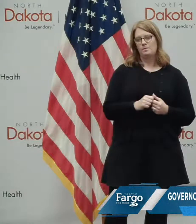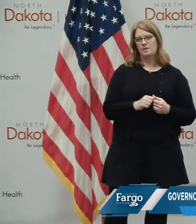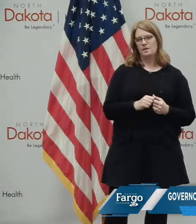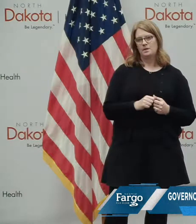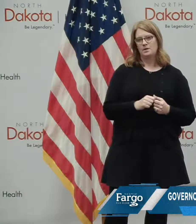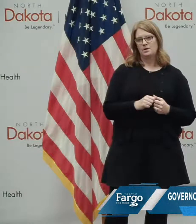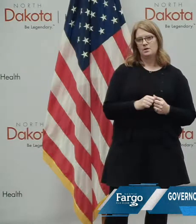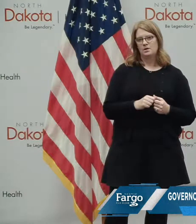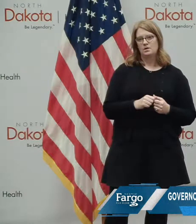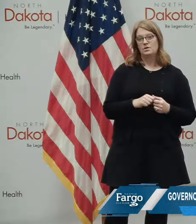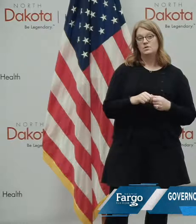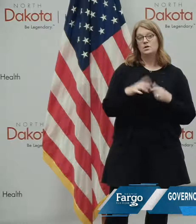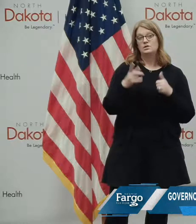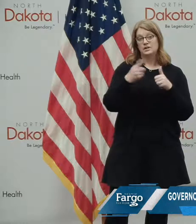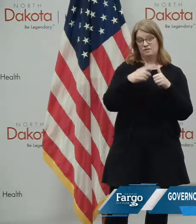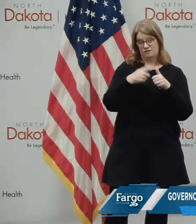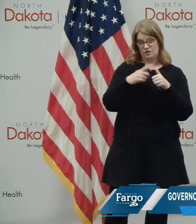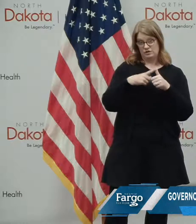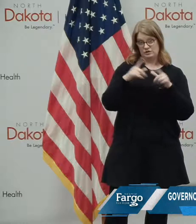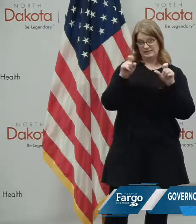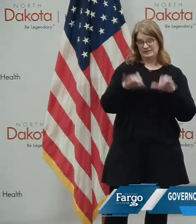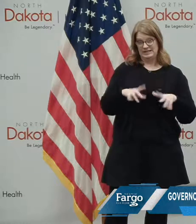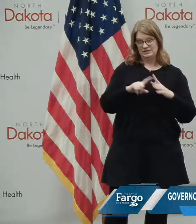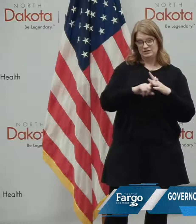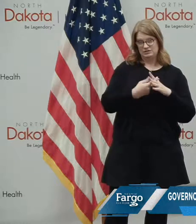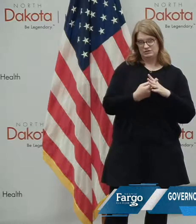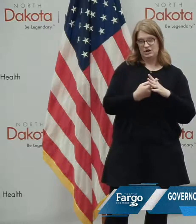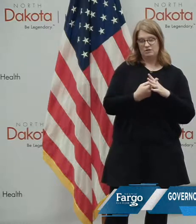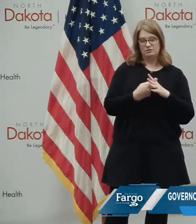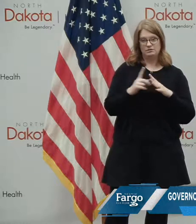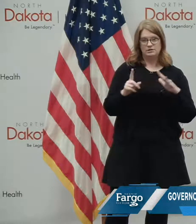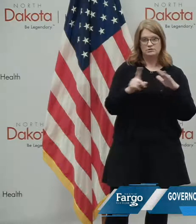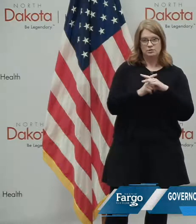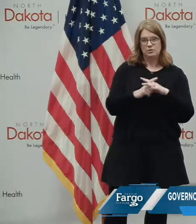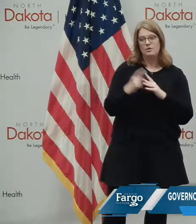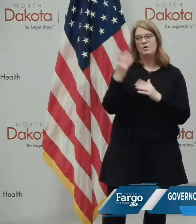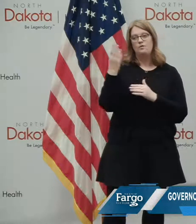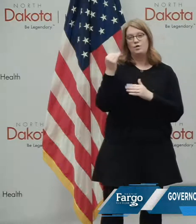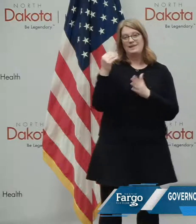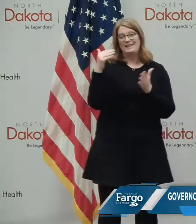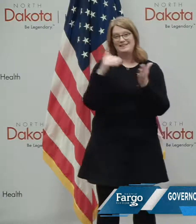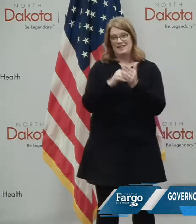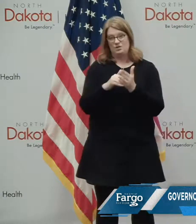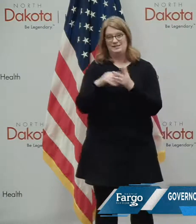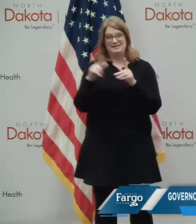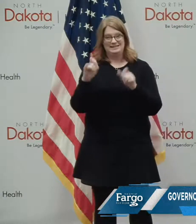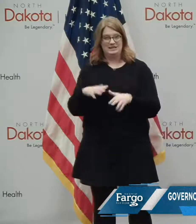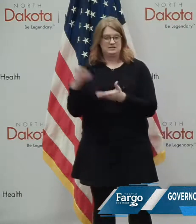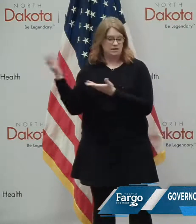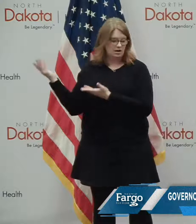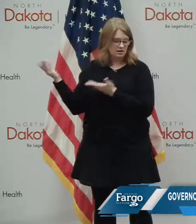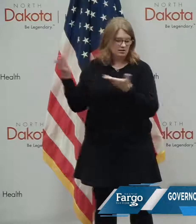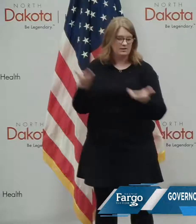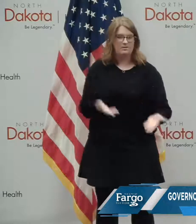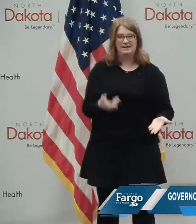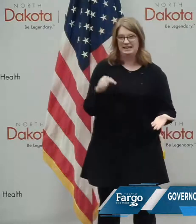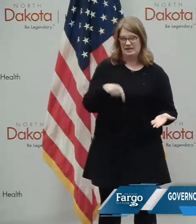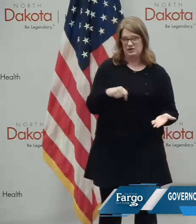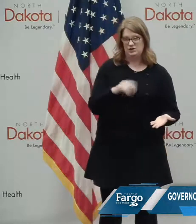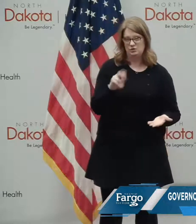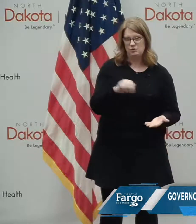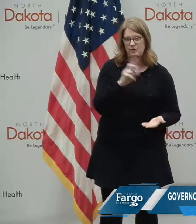those initial tests are starting to come. 14,000 tests are on their way to North Dakota right now. The